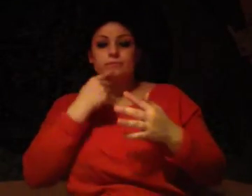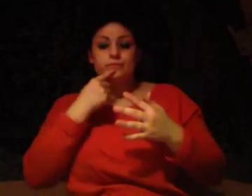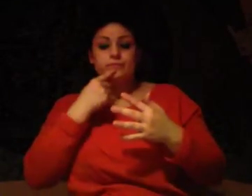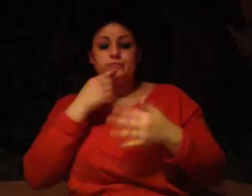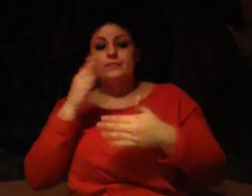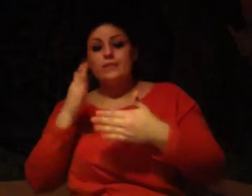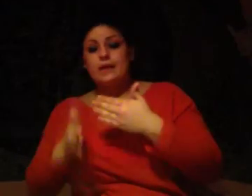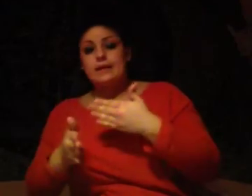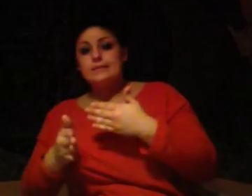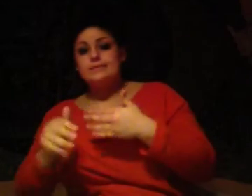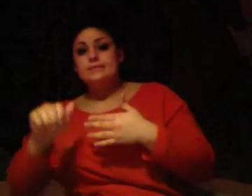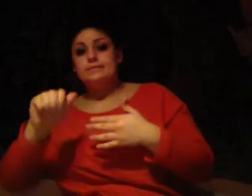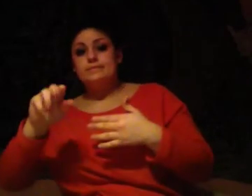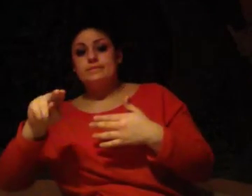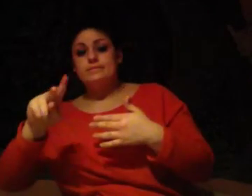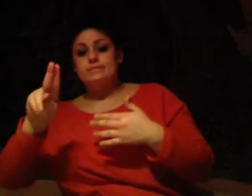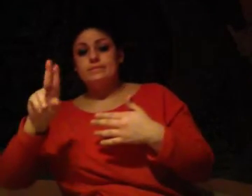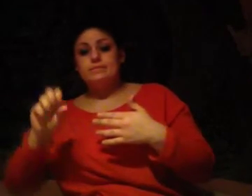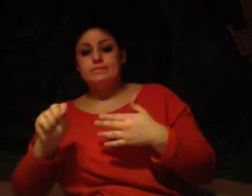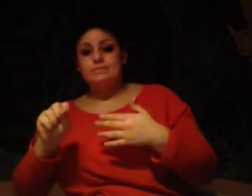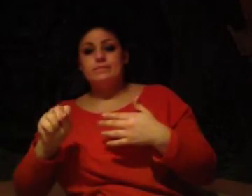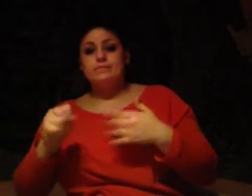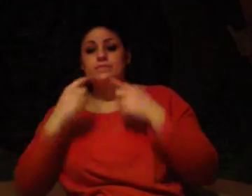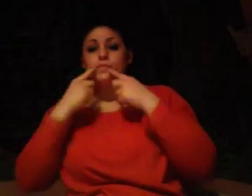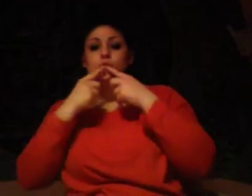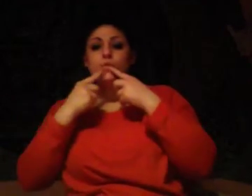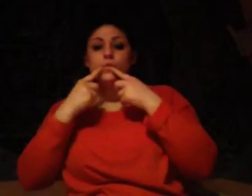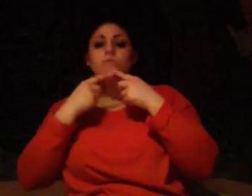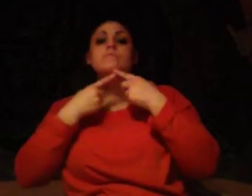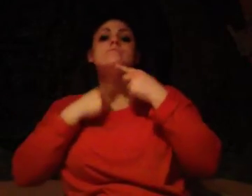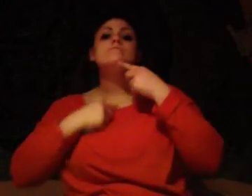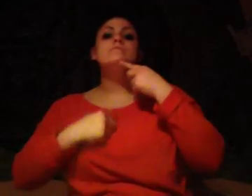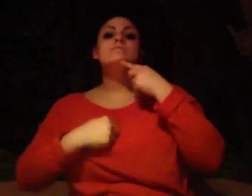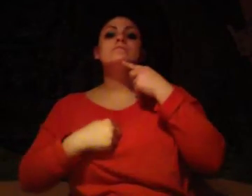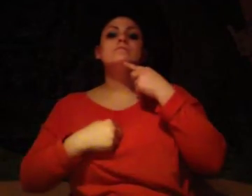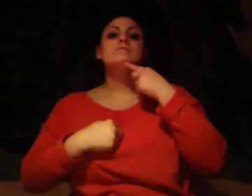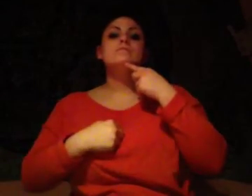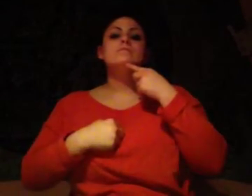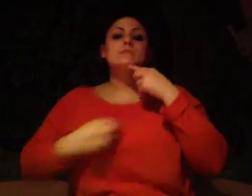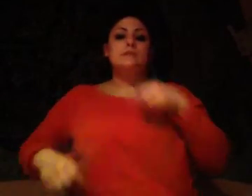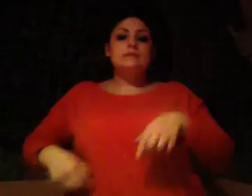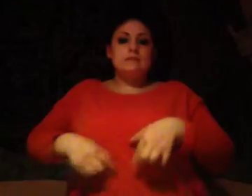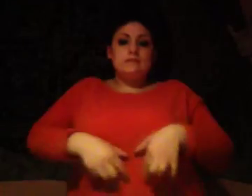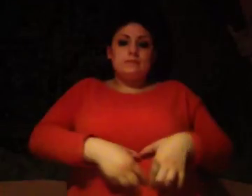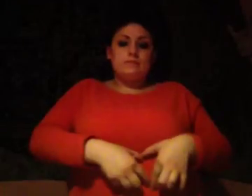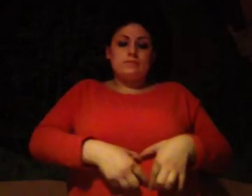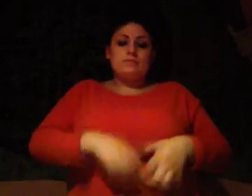cavity, a throat, an esophagus, a stomach, small intestines, and the large